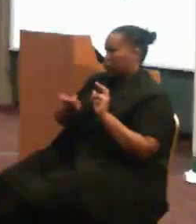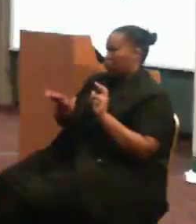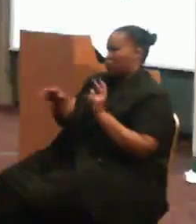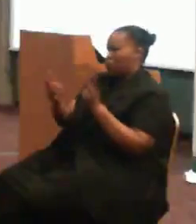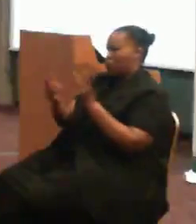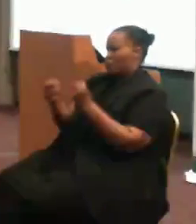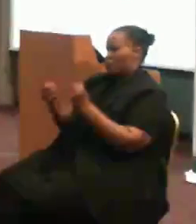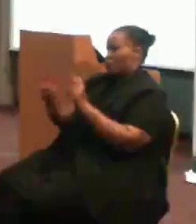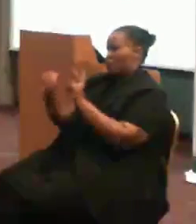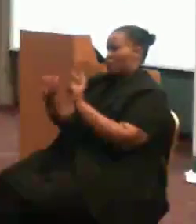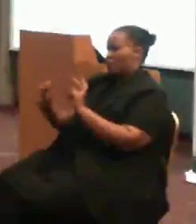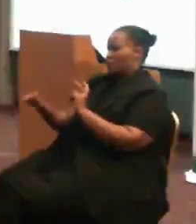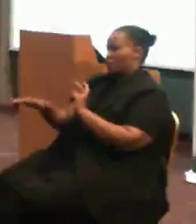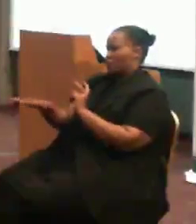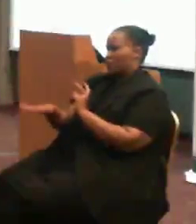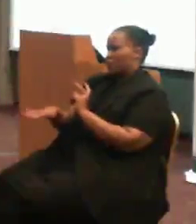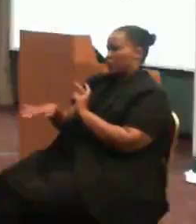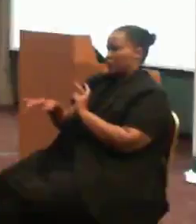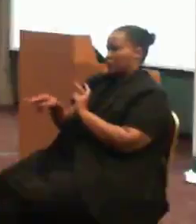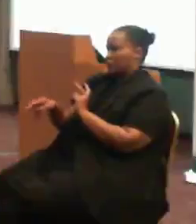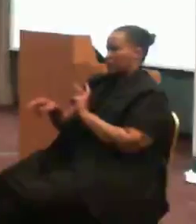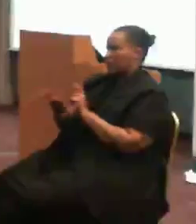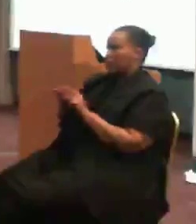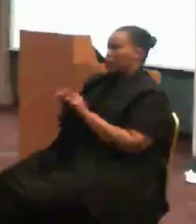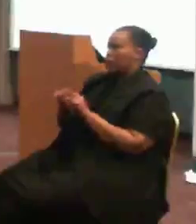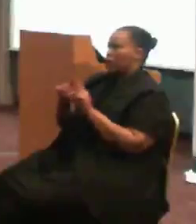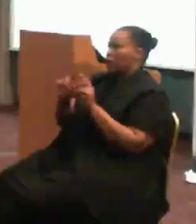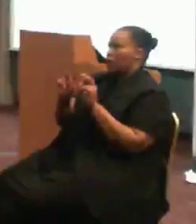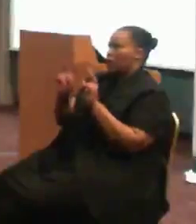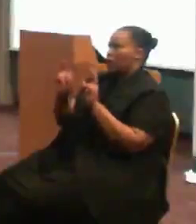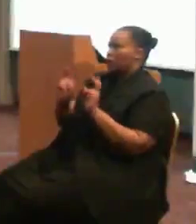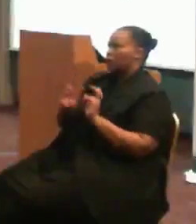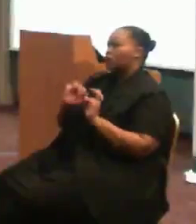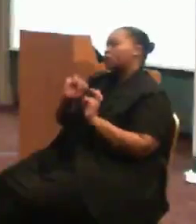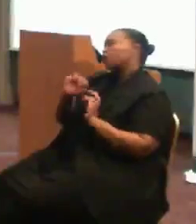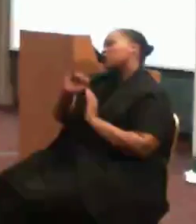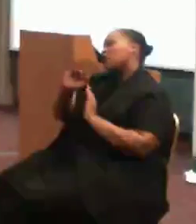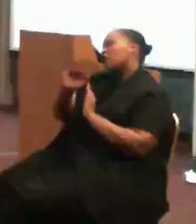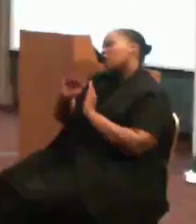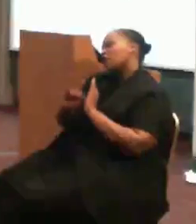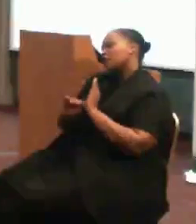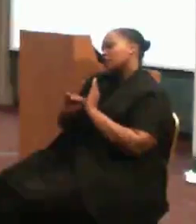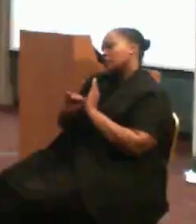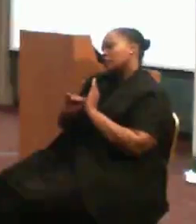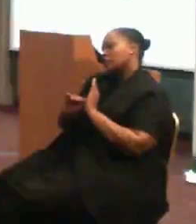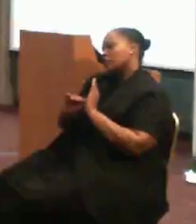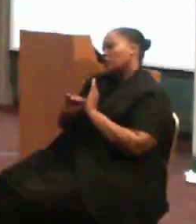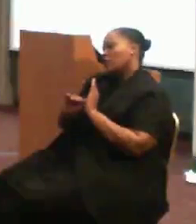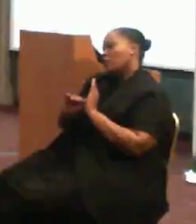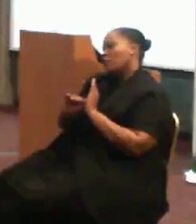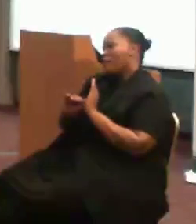energy availability factors are much lower than what we are planning to do, and